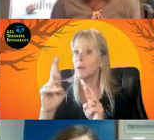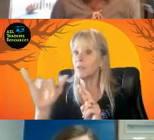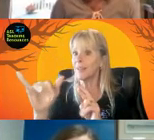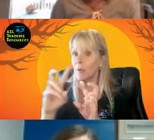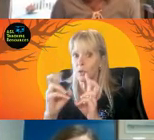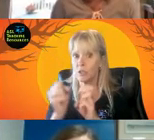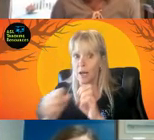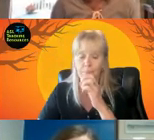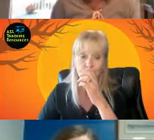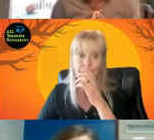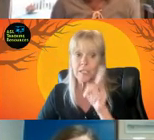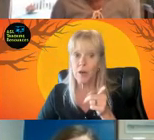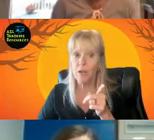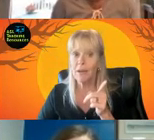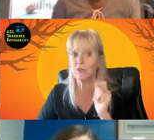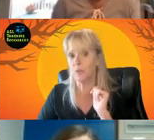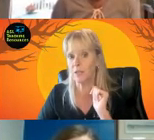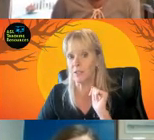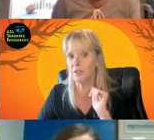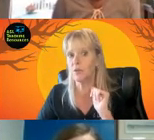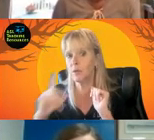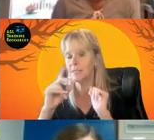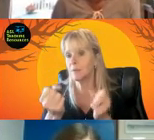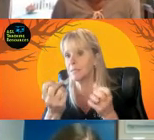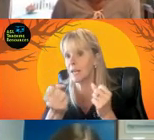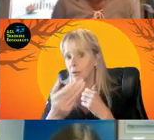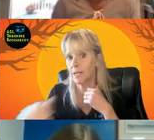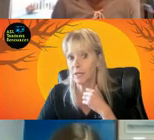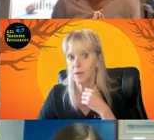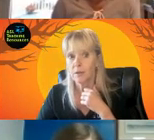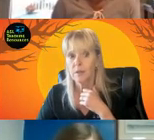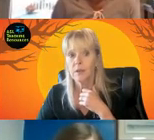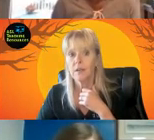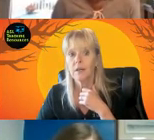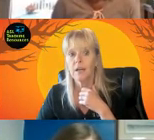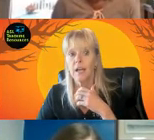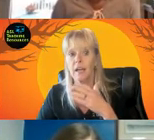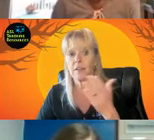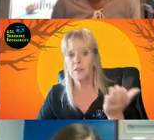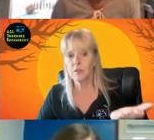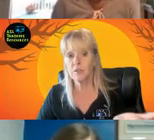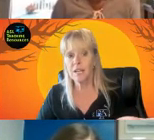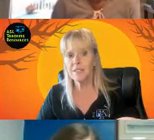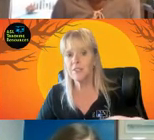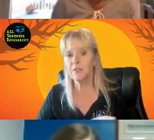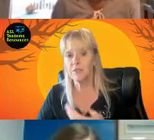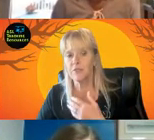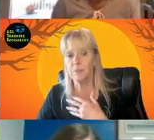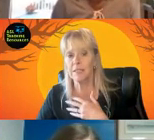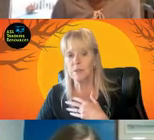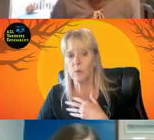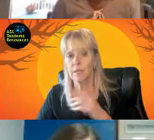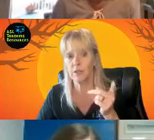we're getting ready for that workshop, and it's all about directions. So you can see them signed right here. And so there's lots of